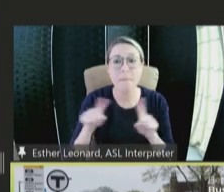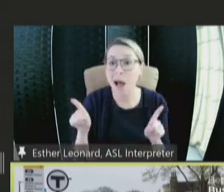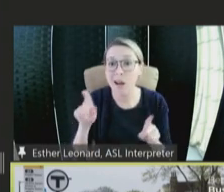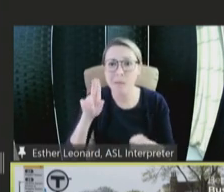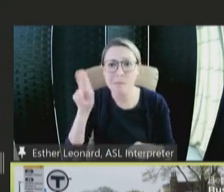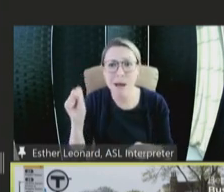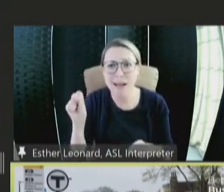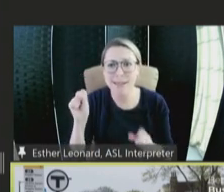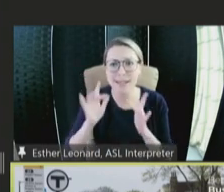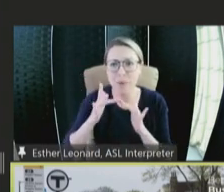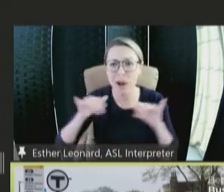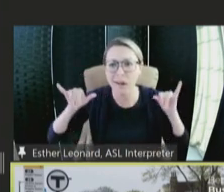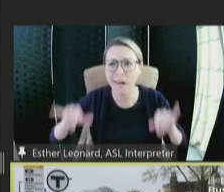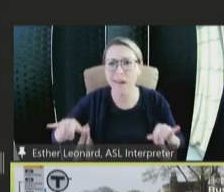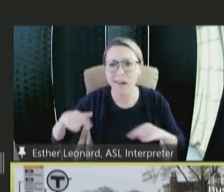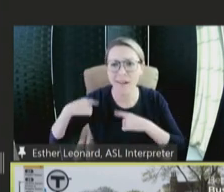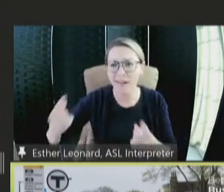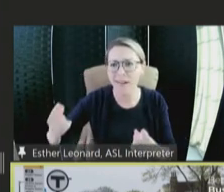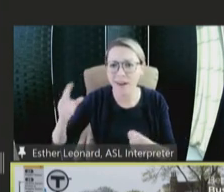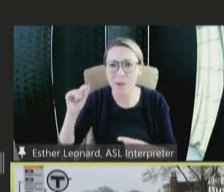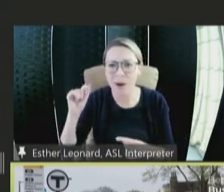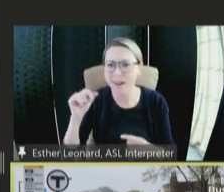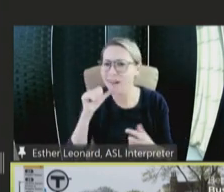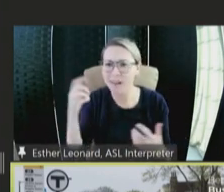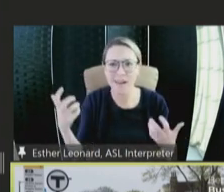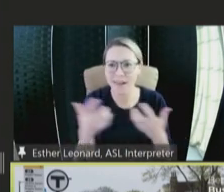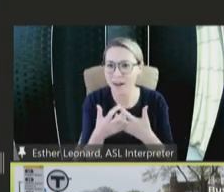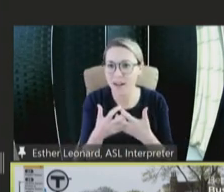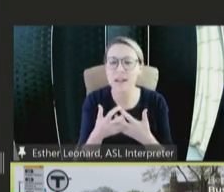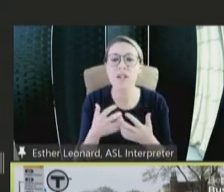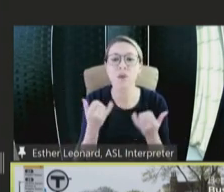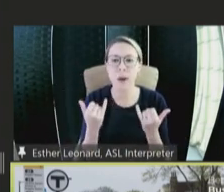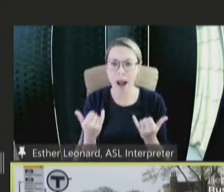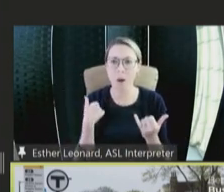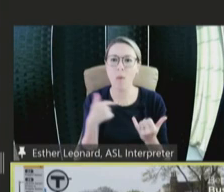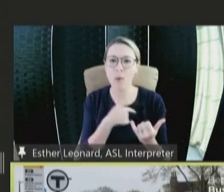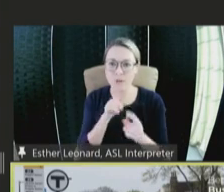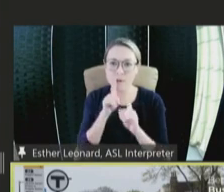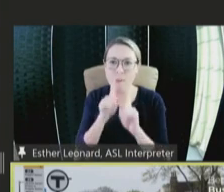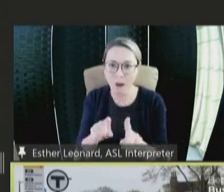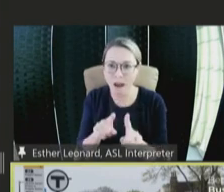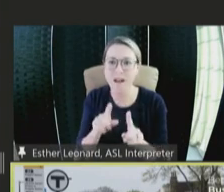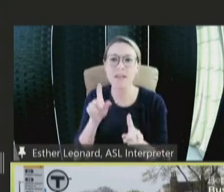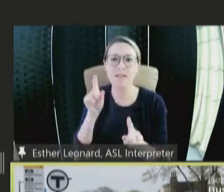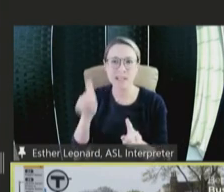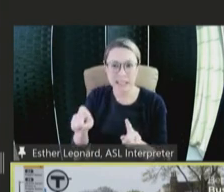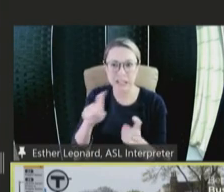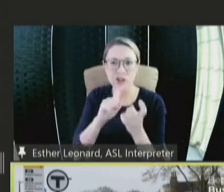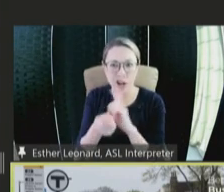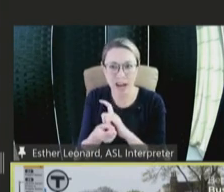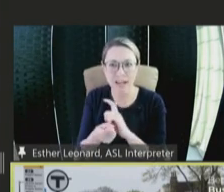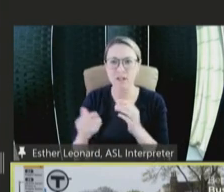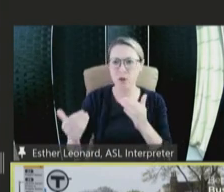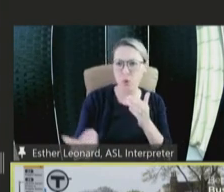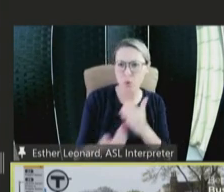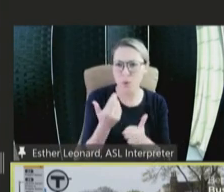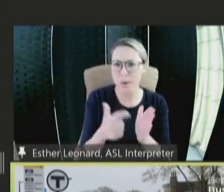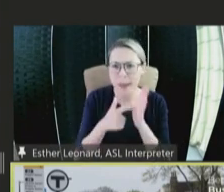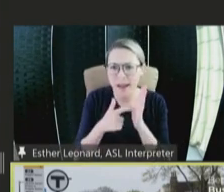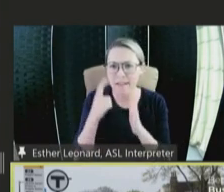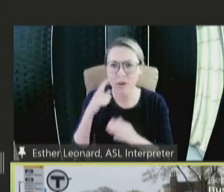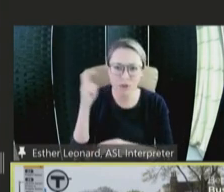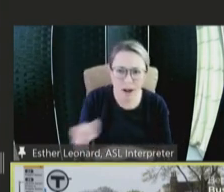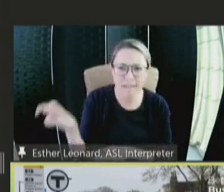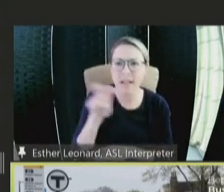not. So this is a response to those changes and, you know, new demand for travel and